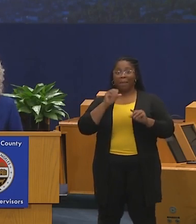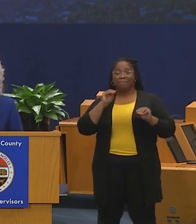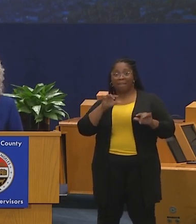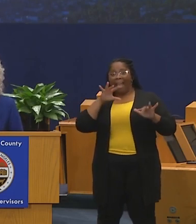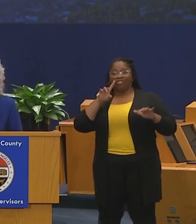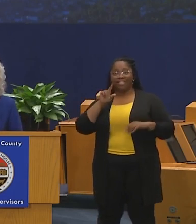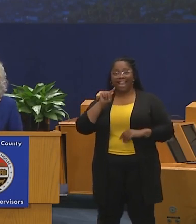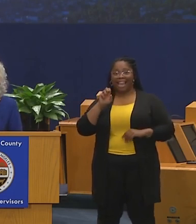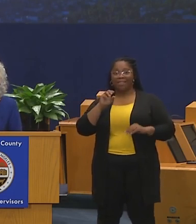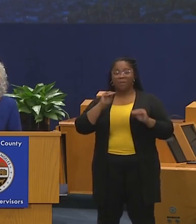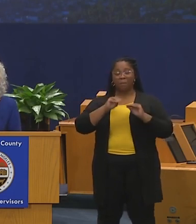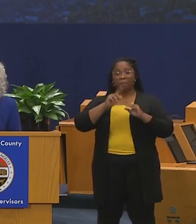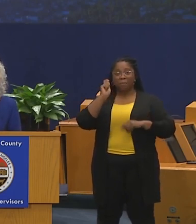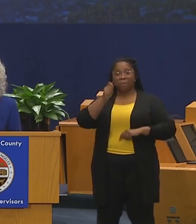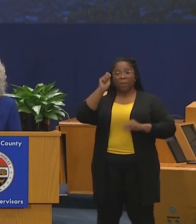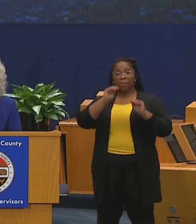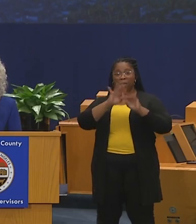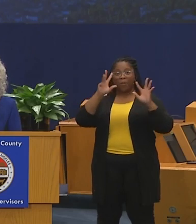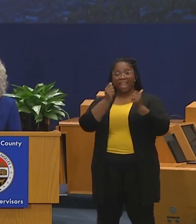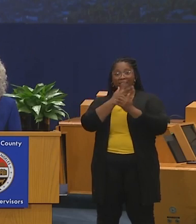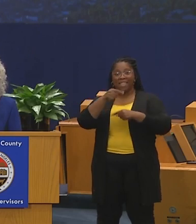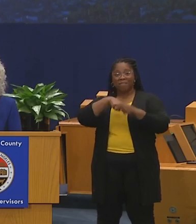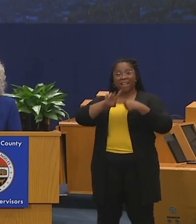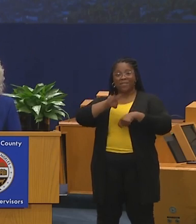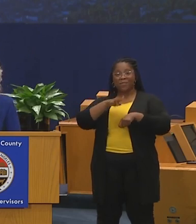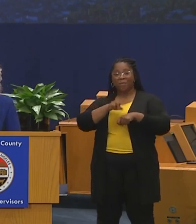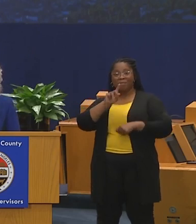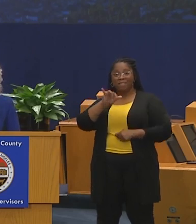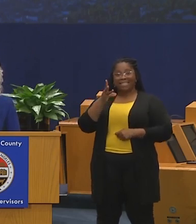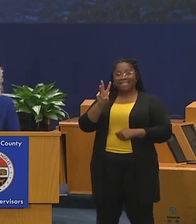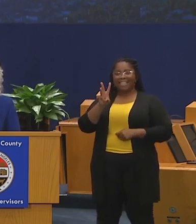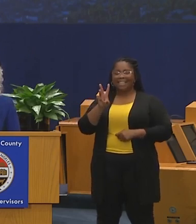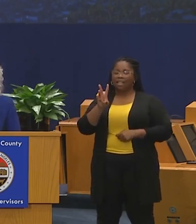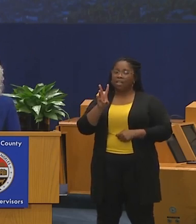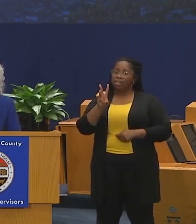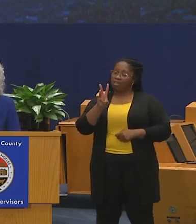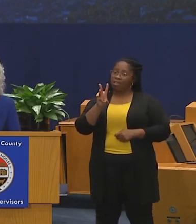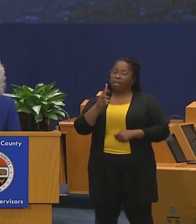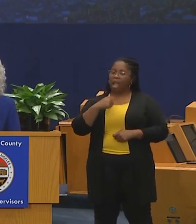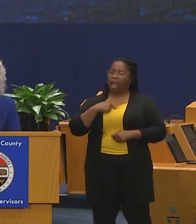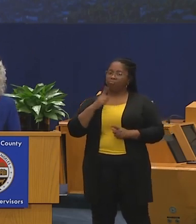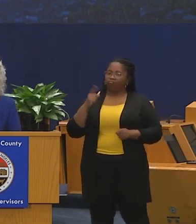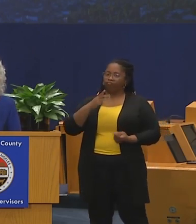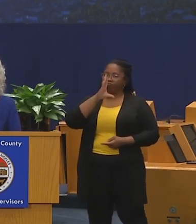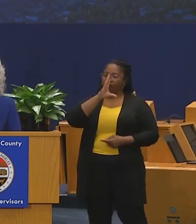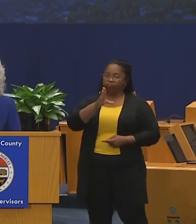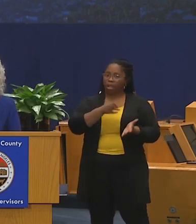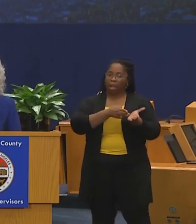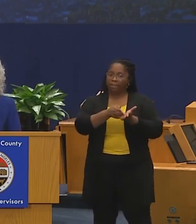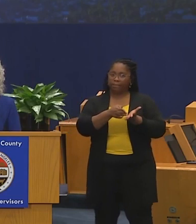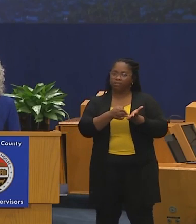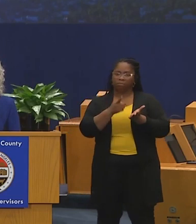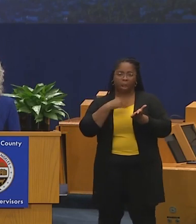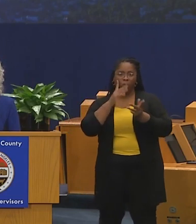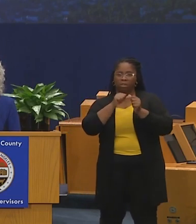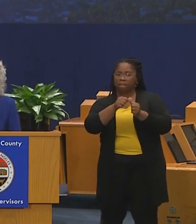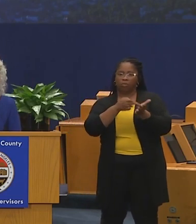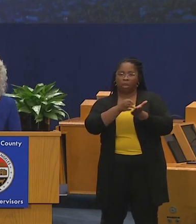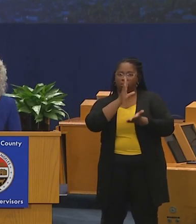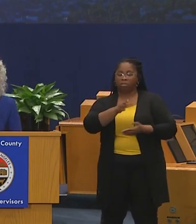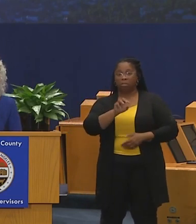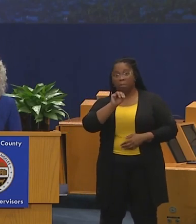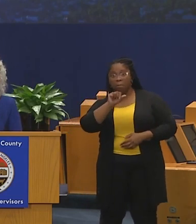and do we go back to normal on May 16th? I've been really honest with everyone, and I'm going to stay honest. I don't know what happens on